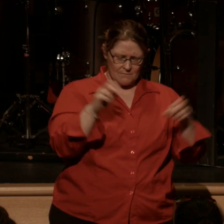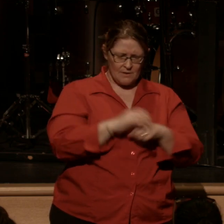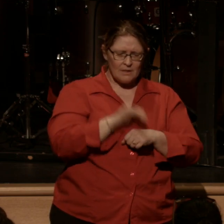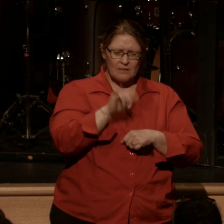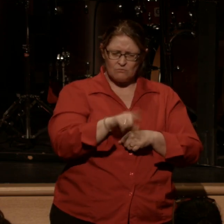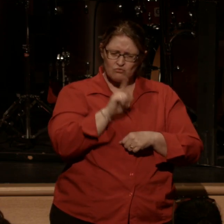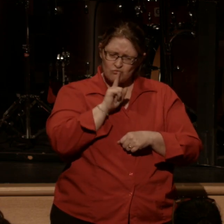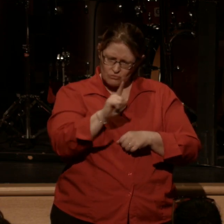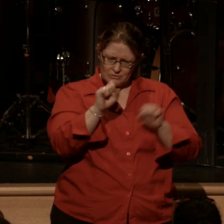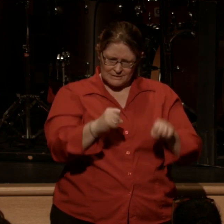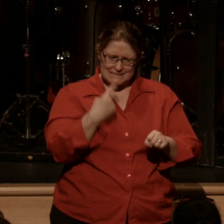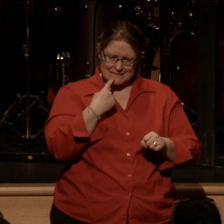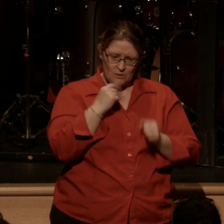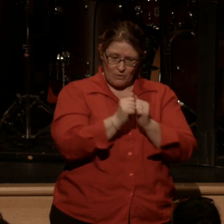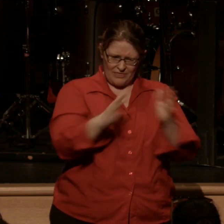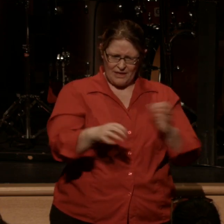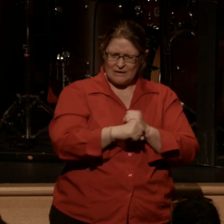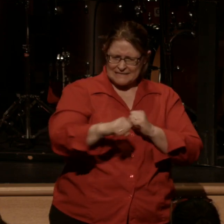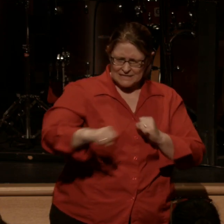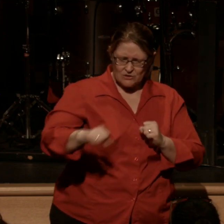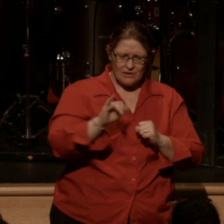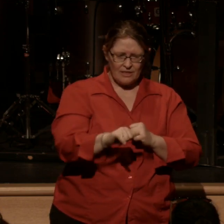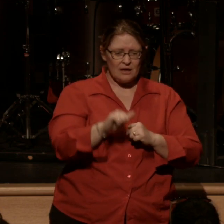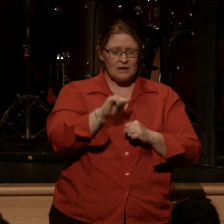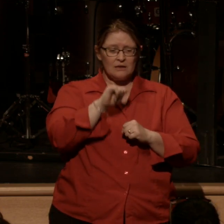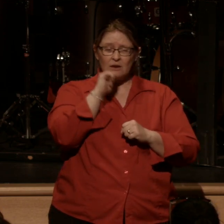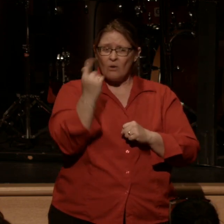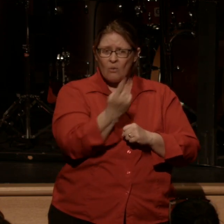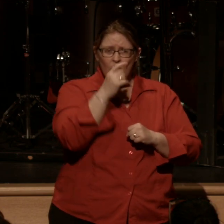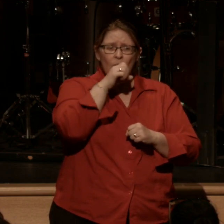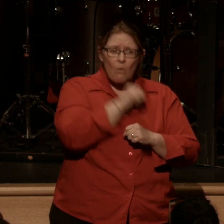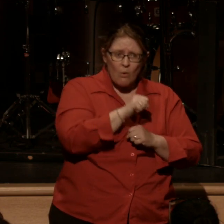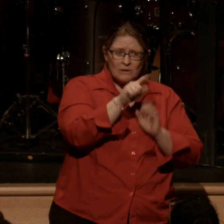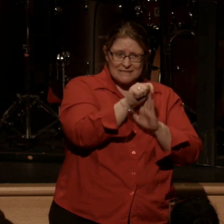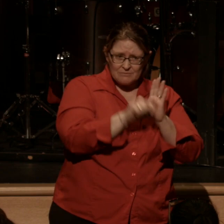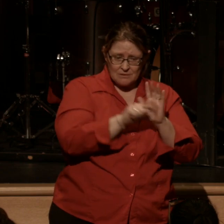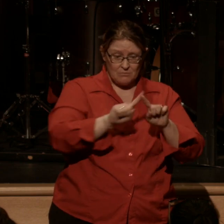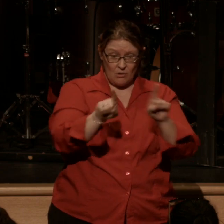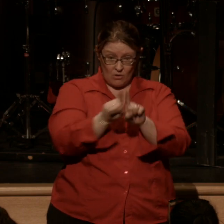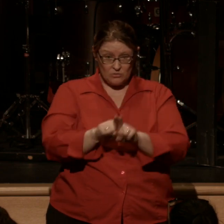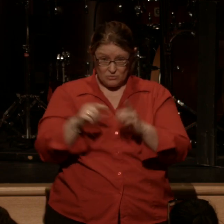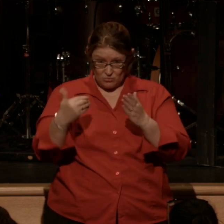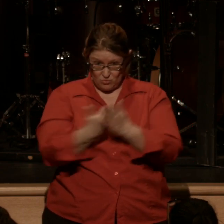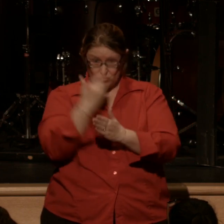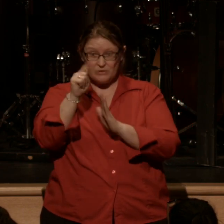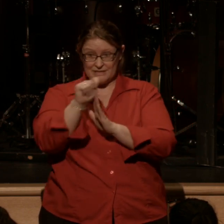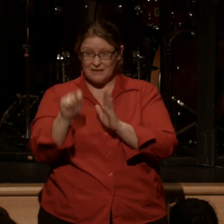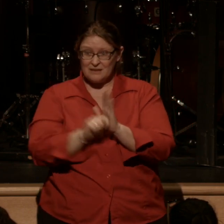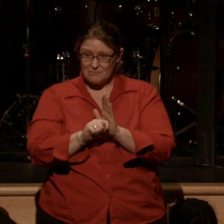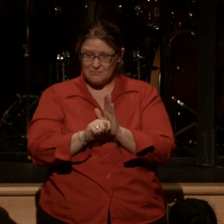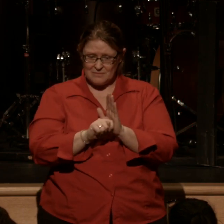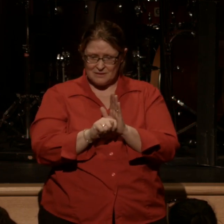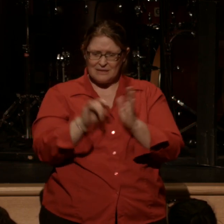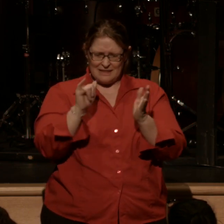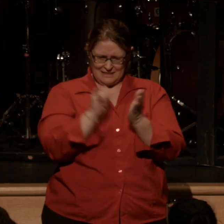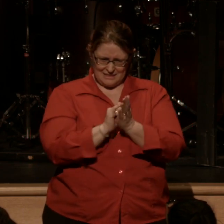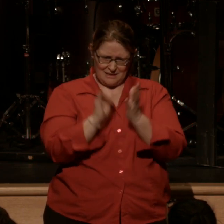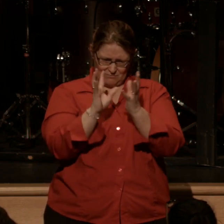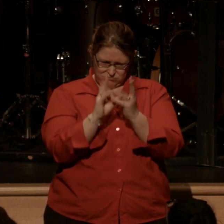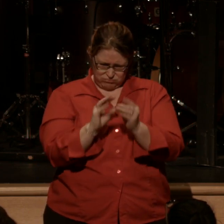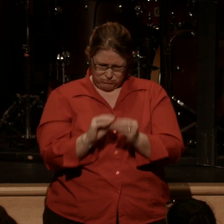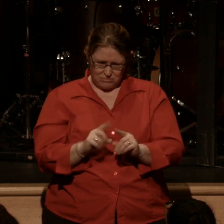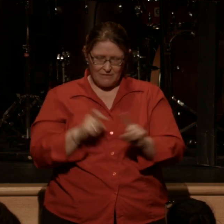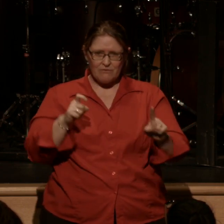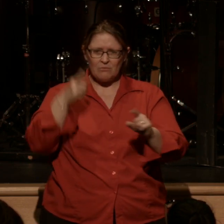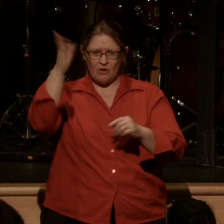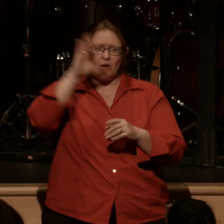without exaggeration that not only the rest of the Old Testament, but the whole of the New Testament are an outworking of these promises of